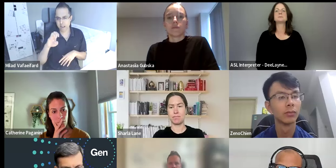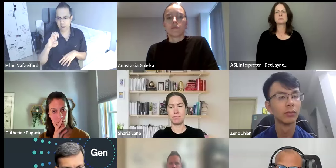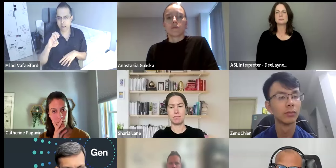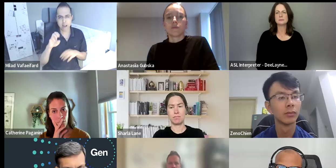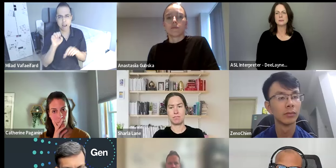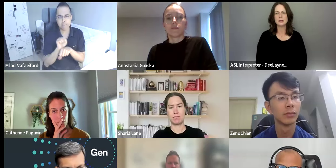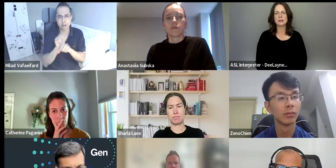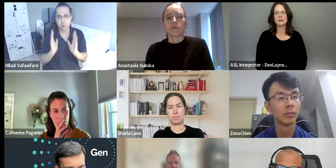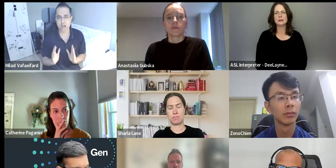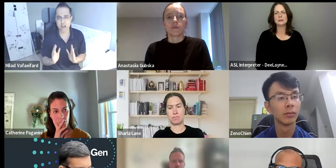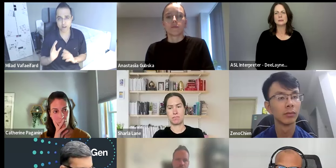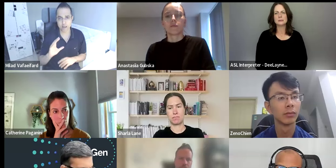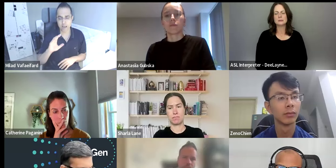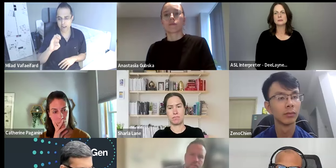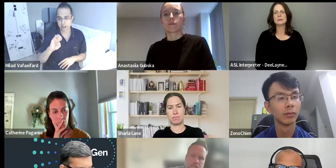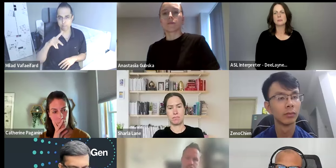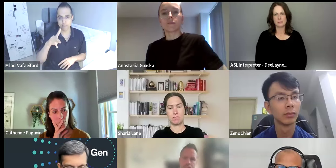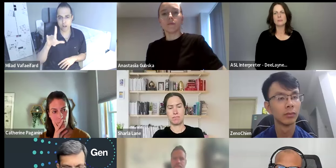thing.